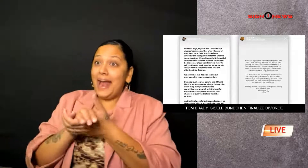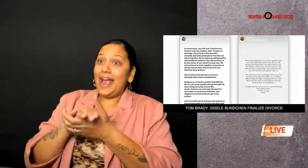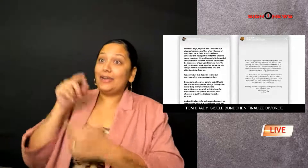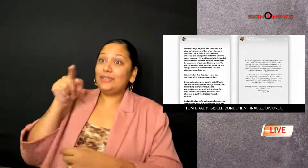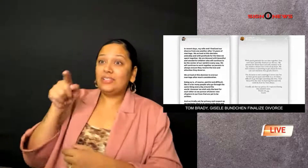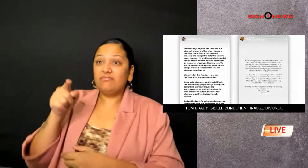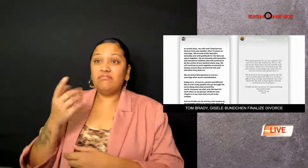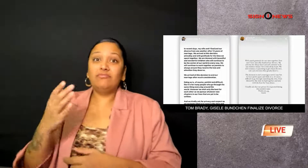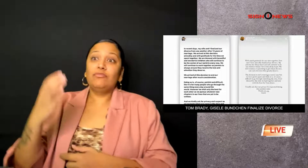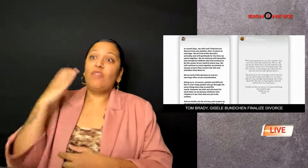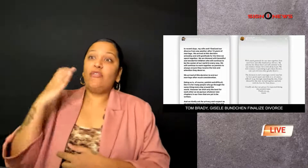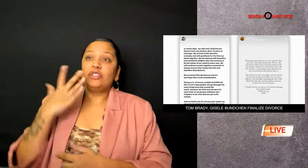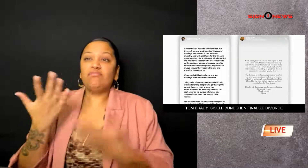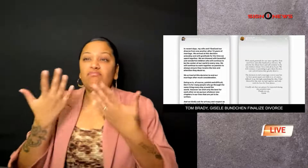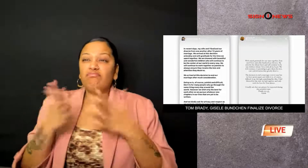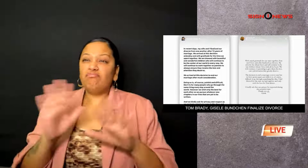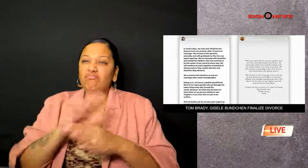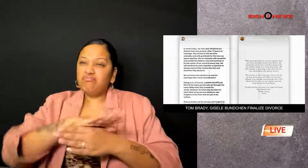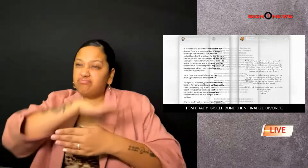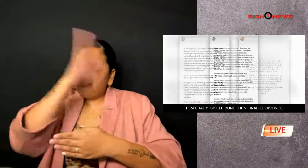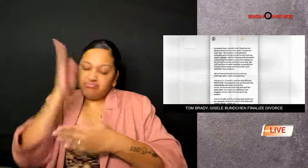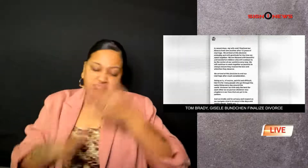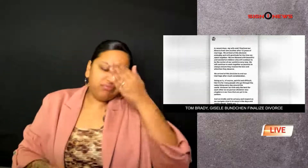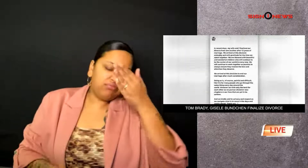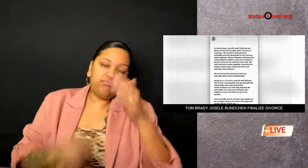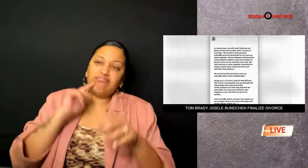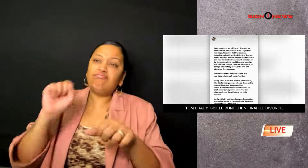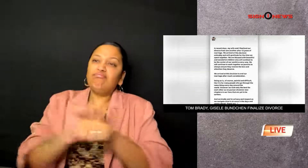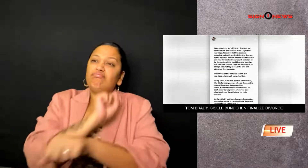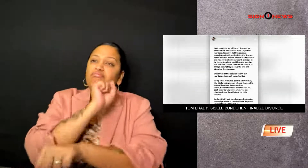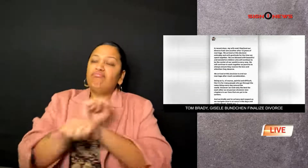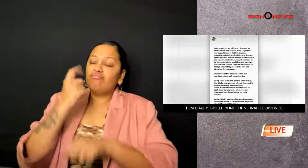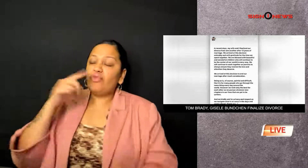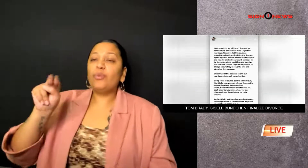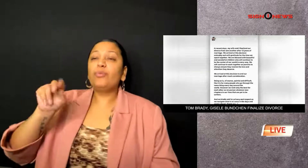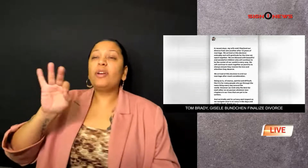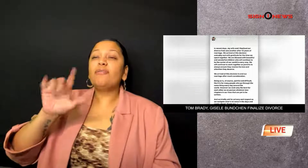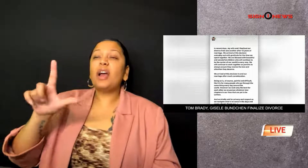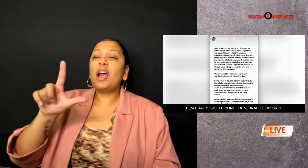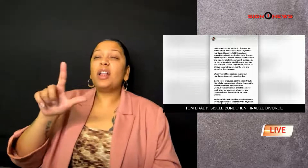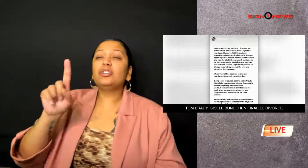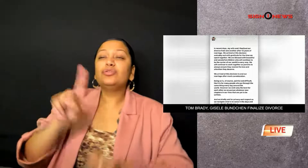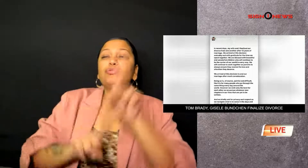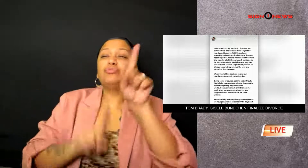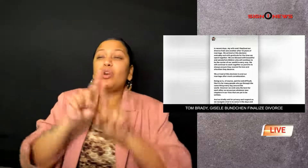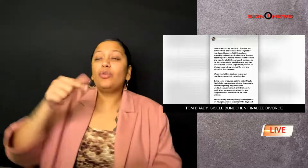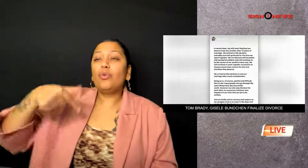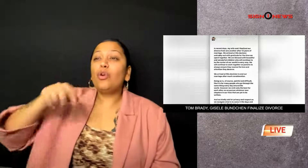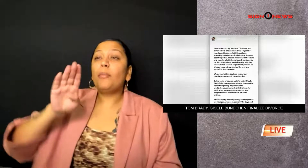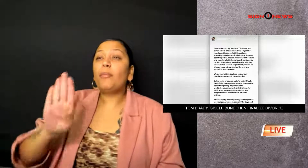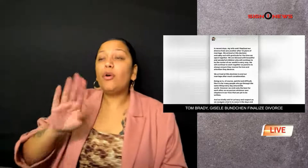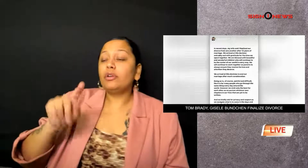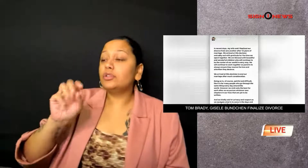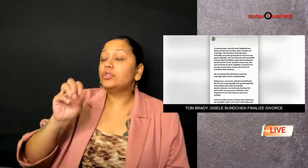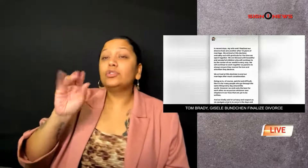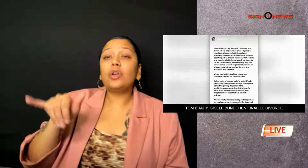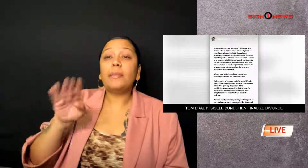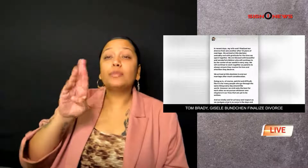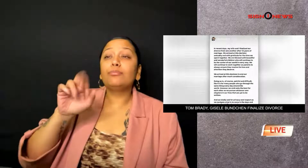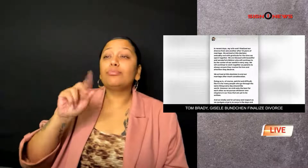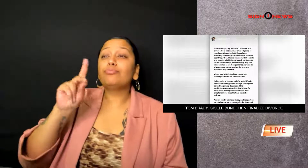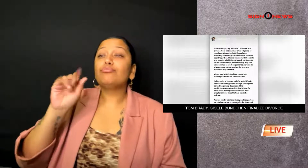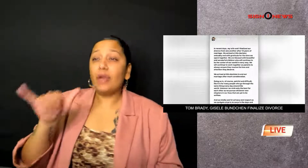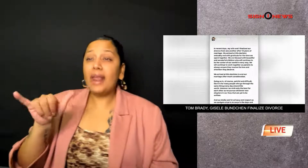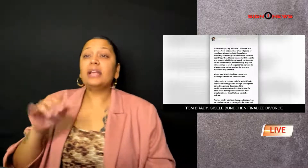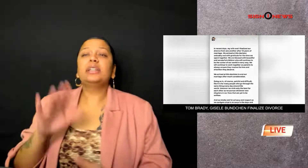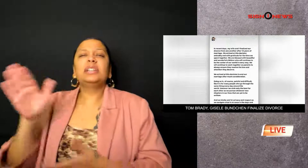Well, the marriage is officially over for NFL star quarterback Tom